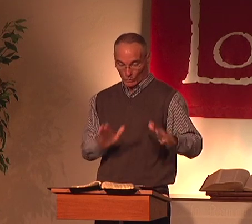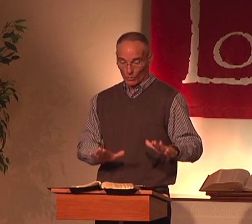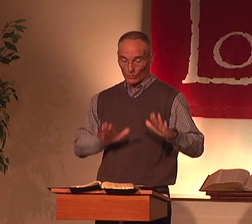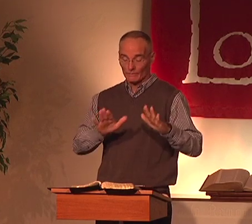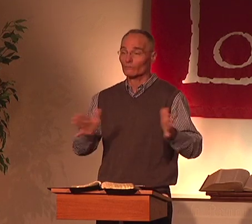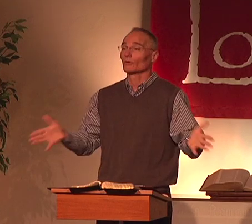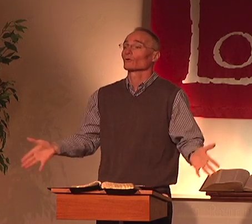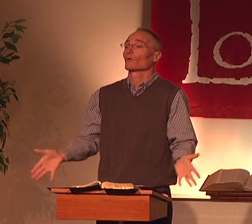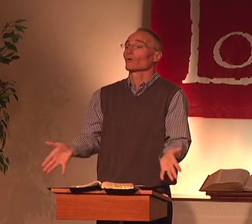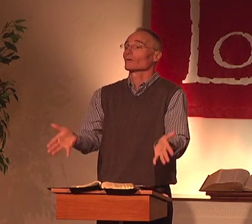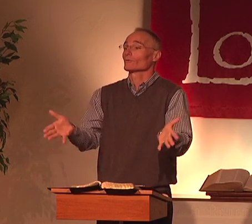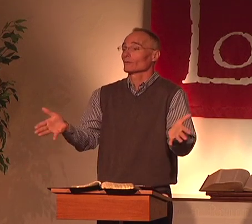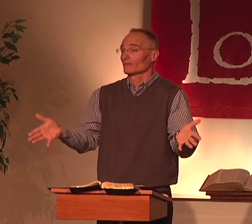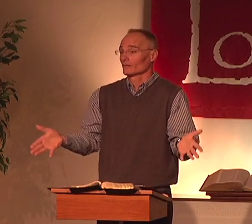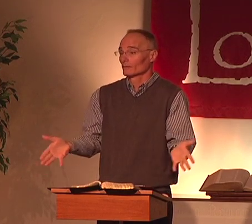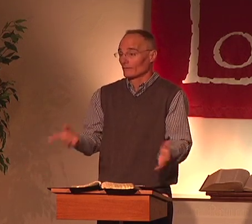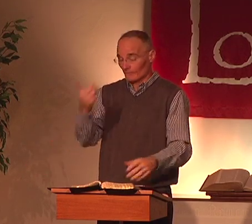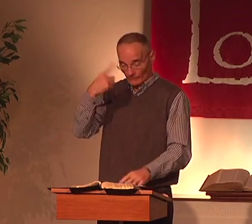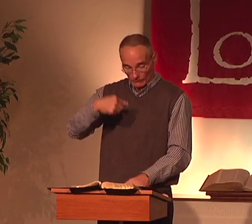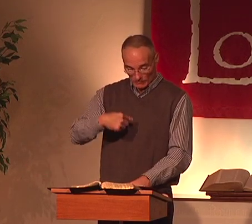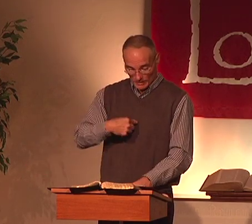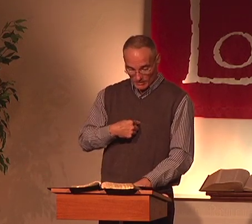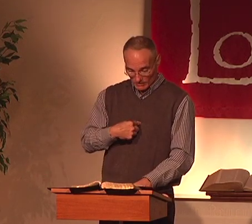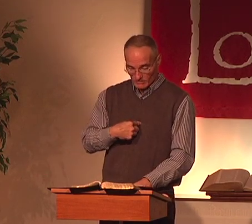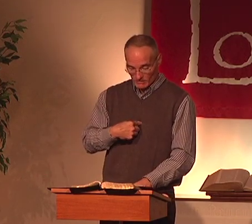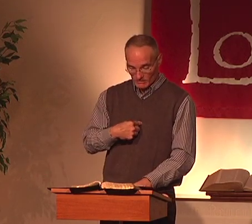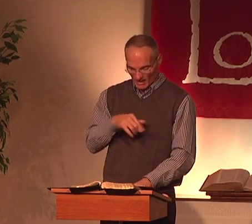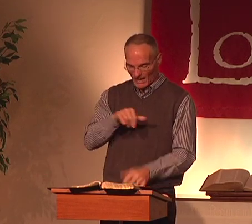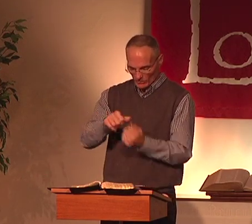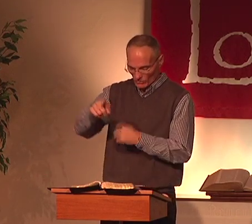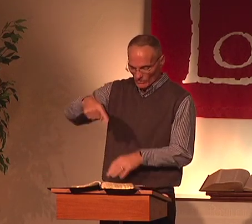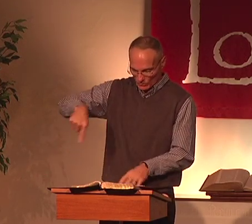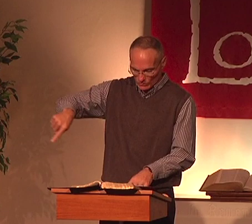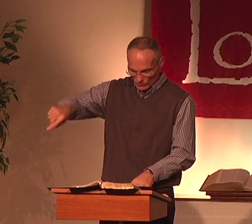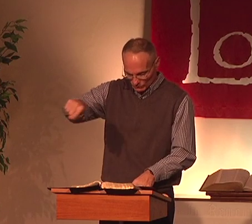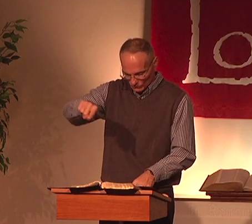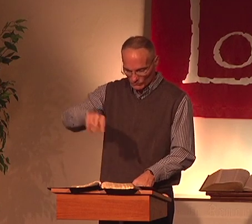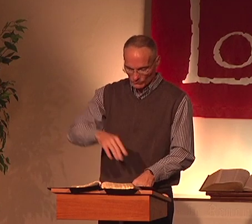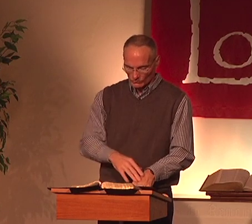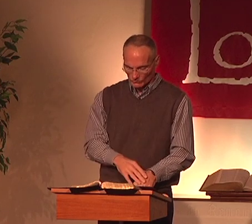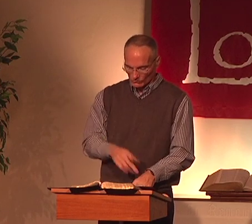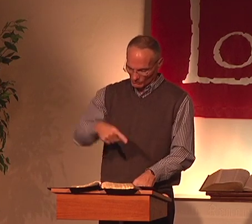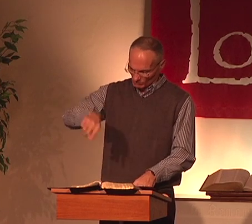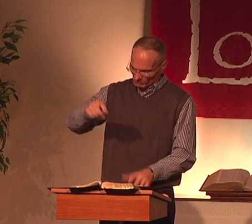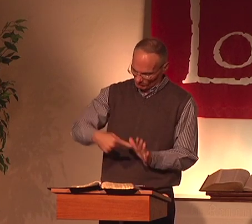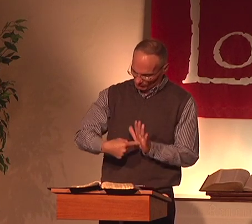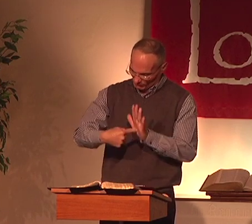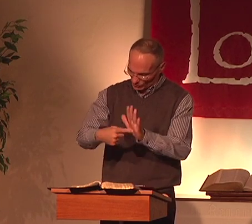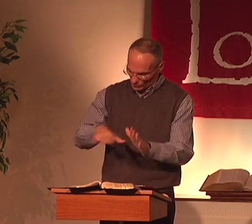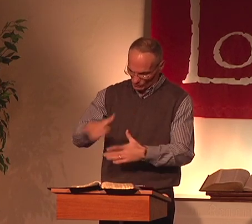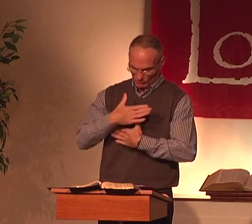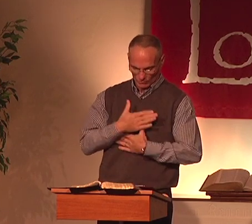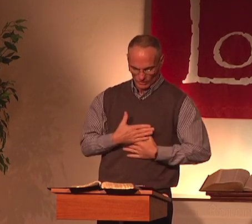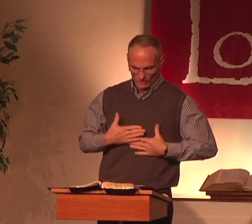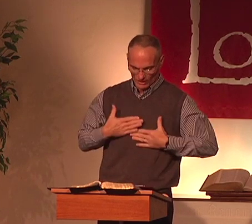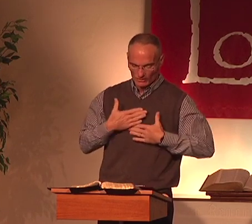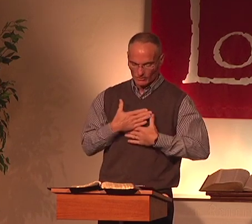They have been A wonderful Encouragement To me As they have Been to you You must show Your